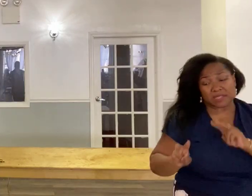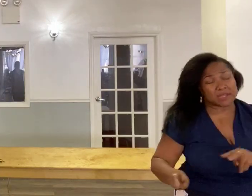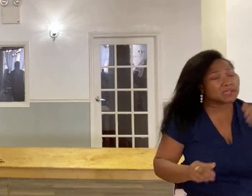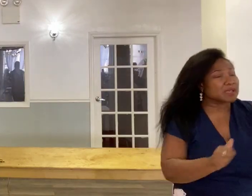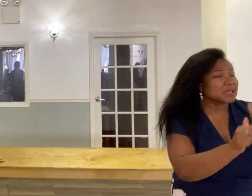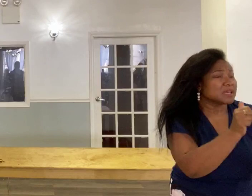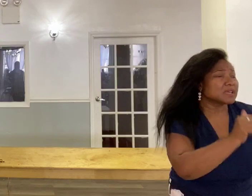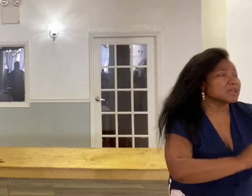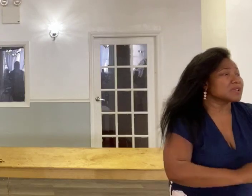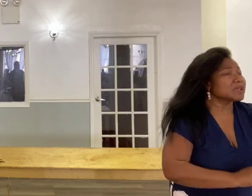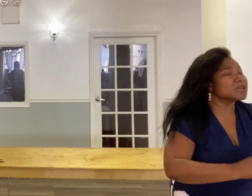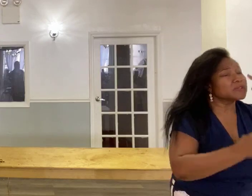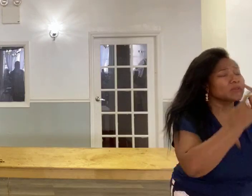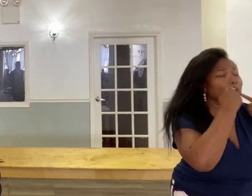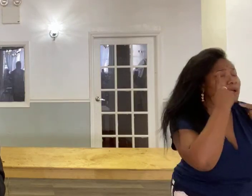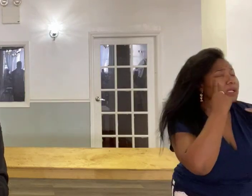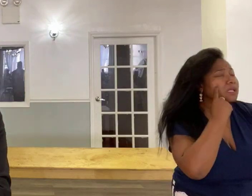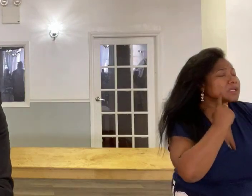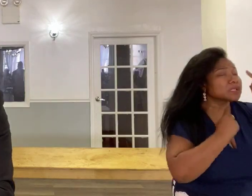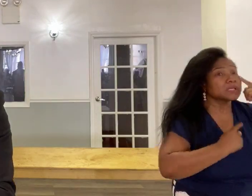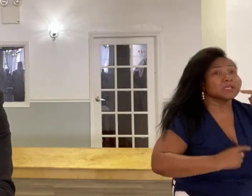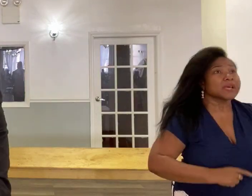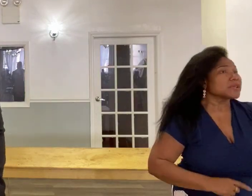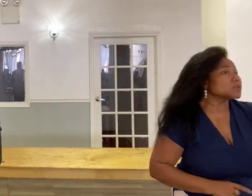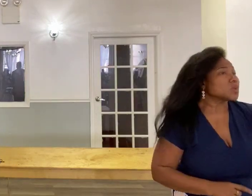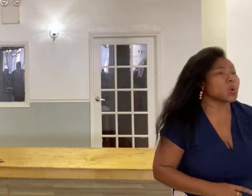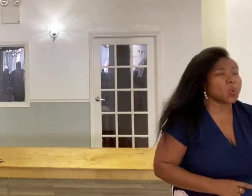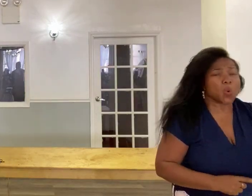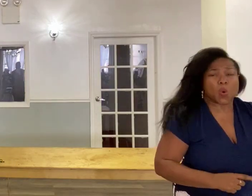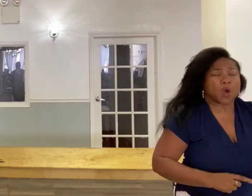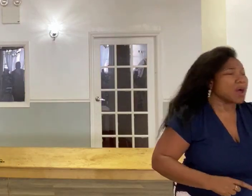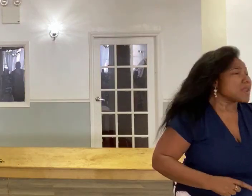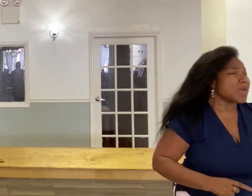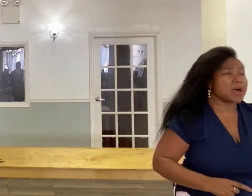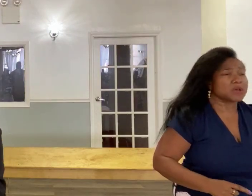is no one else who